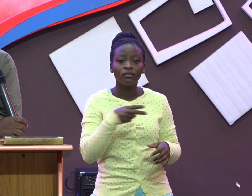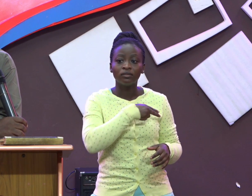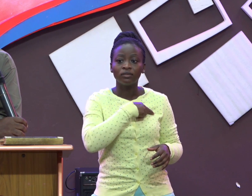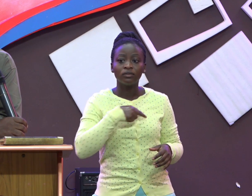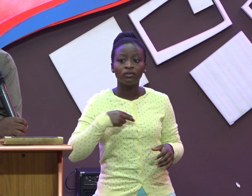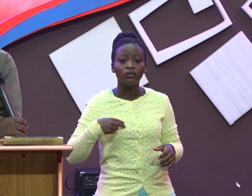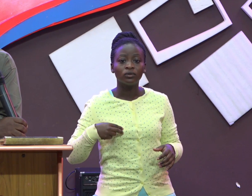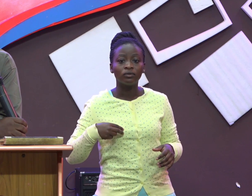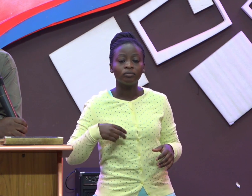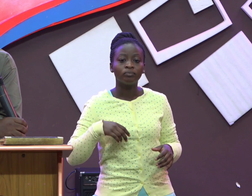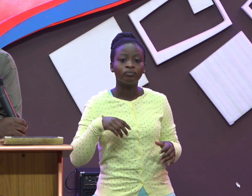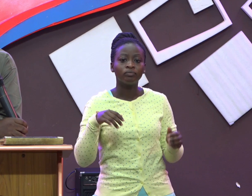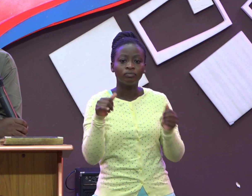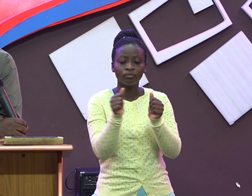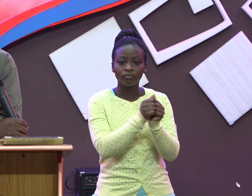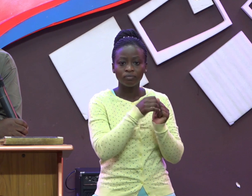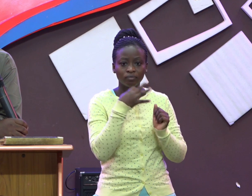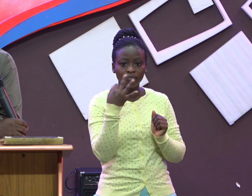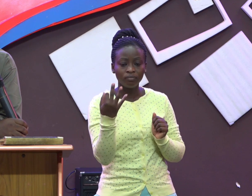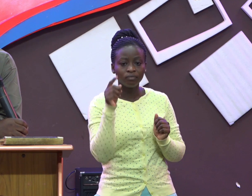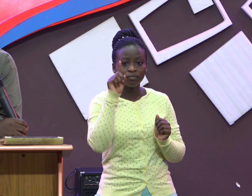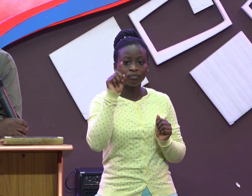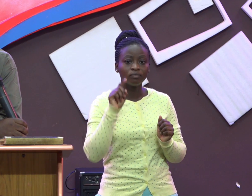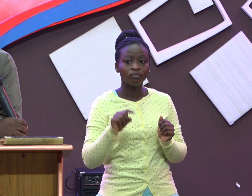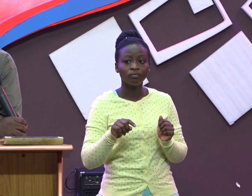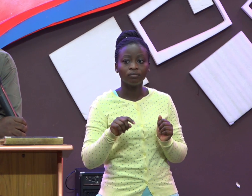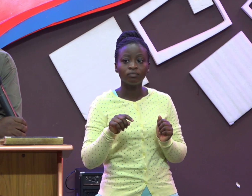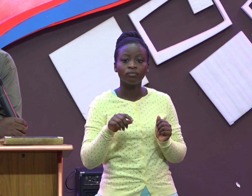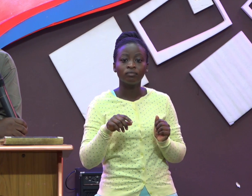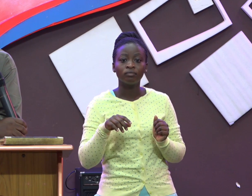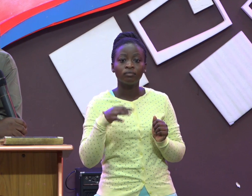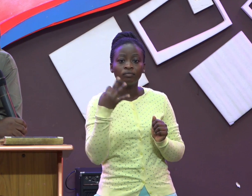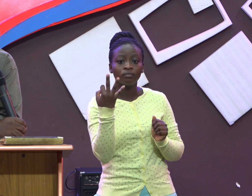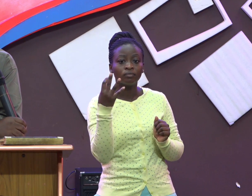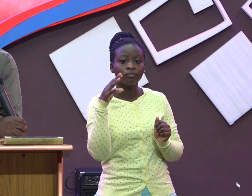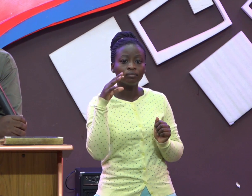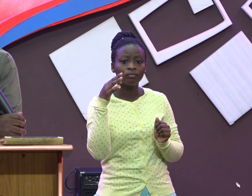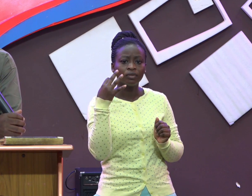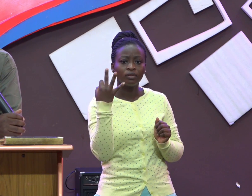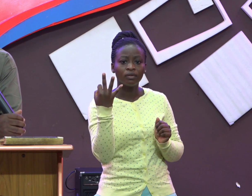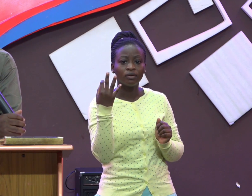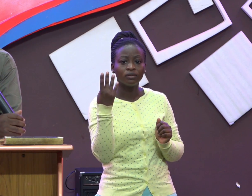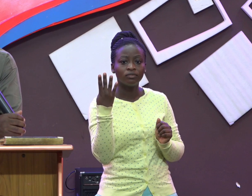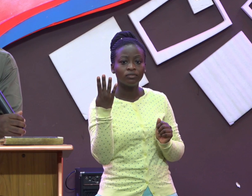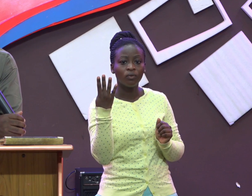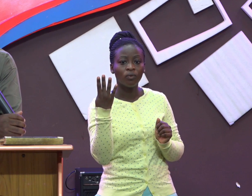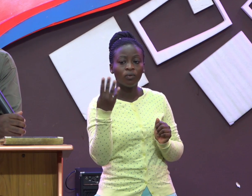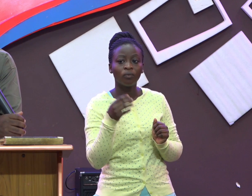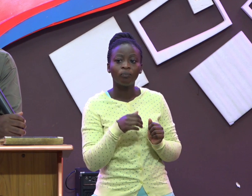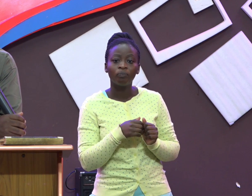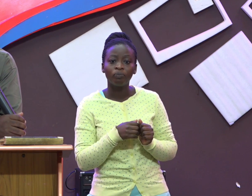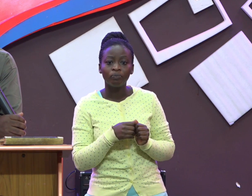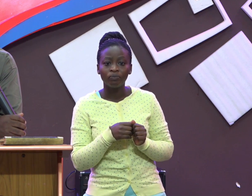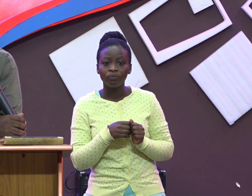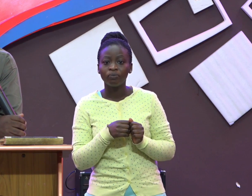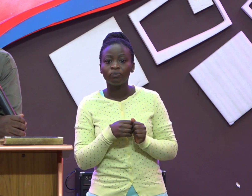13:34 that a new commandment I give to you, that you love one another as you love yourself. It's